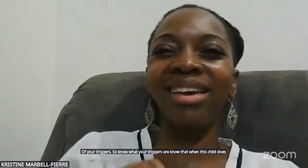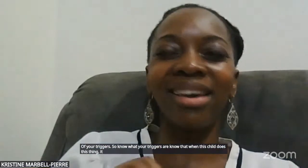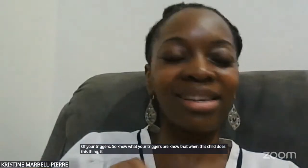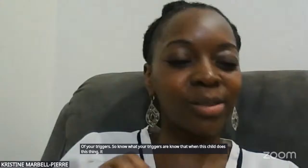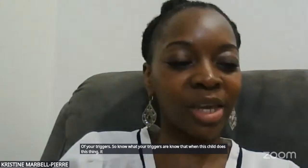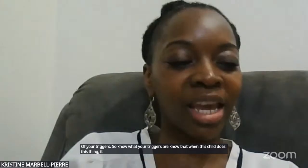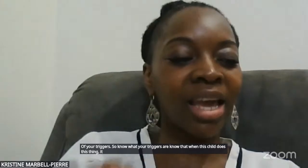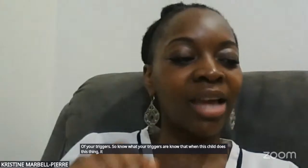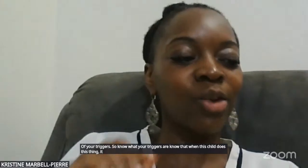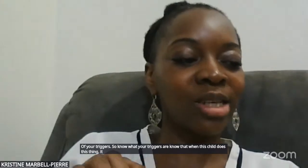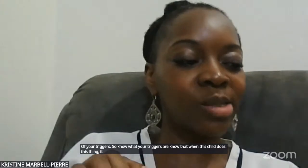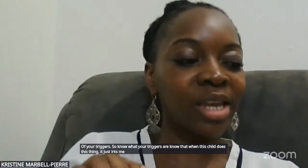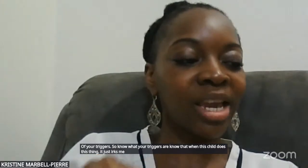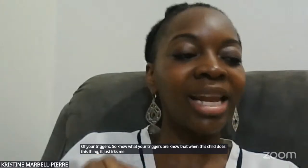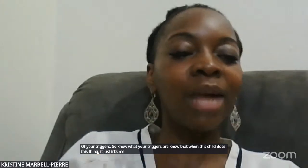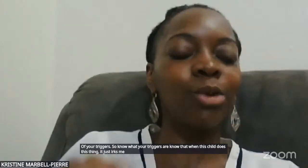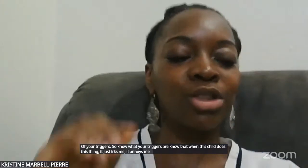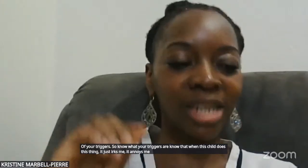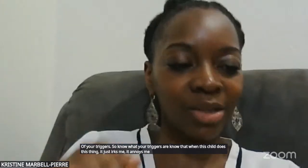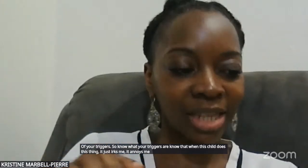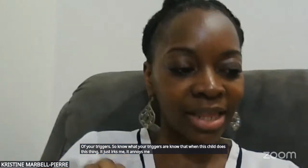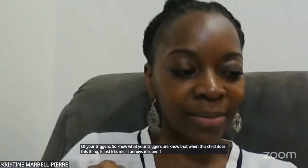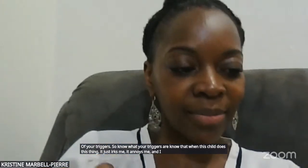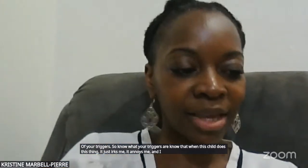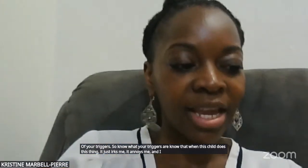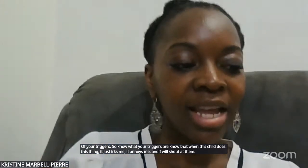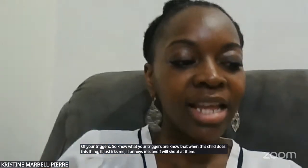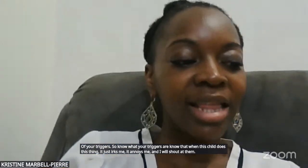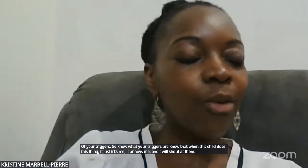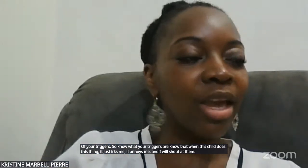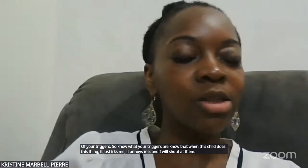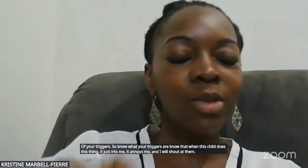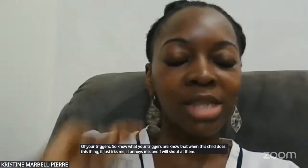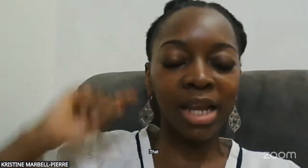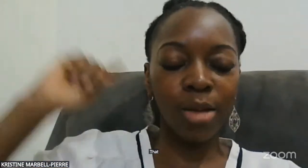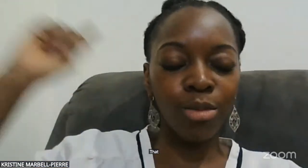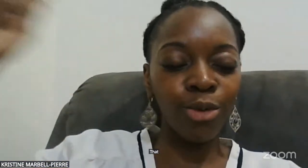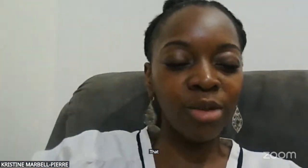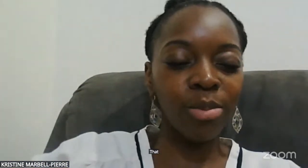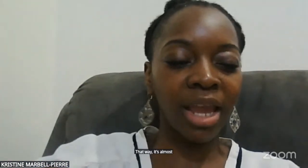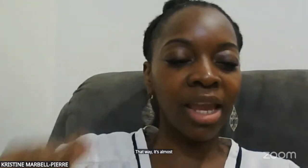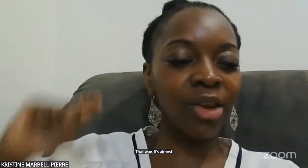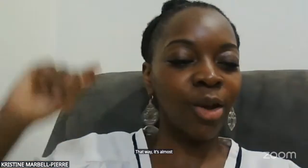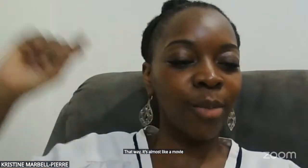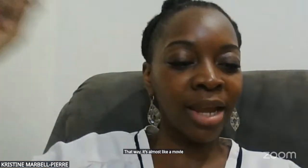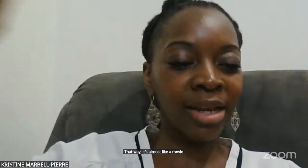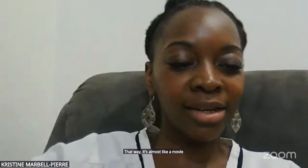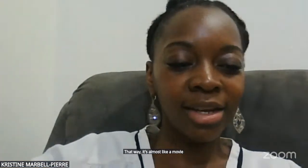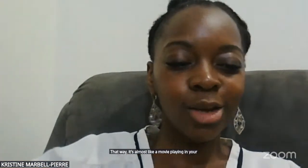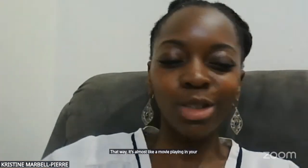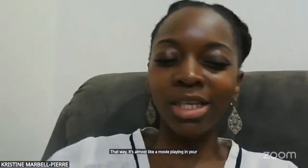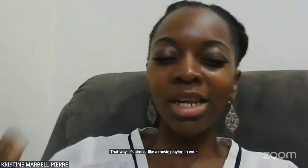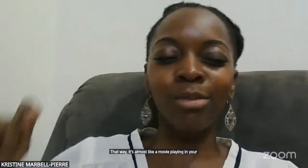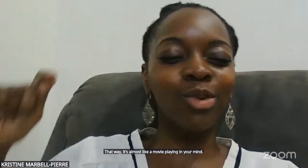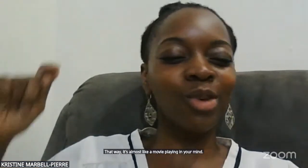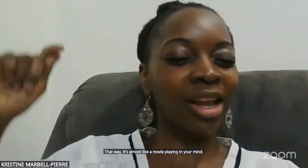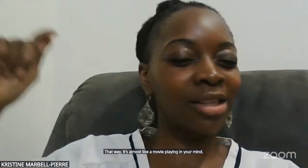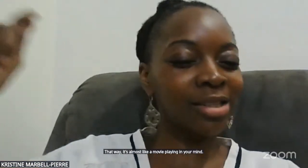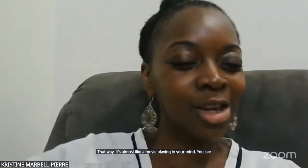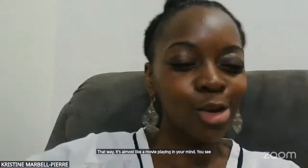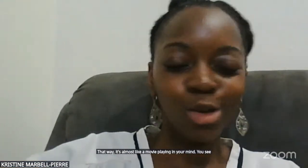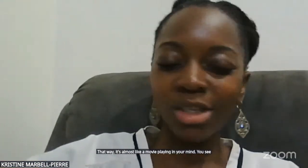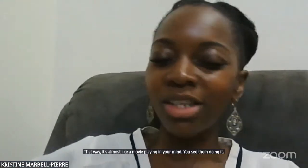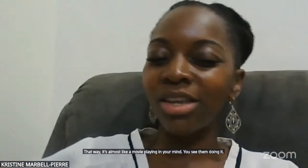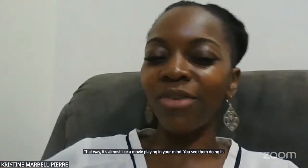just irks me, it annoys me, and I will shout at them. That way, it's almost like a movie playing in your mind. You see them doing